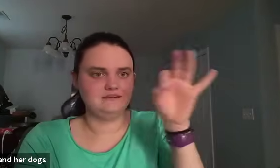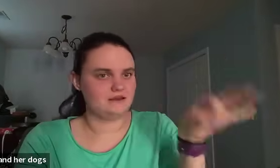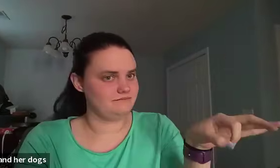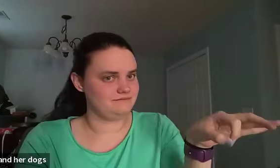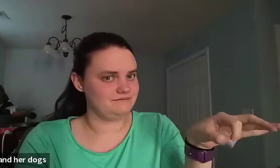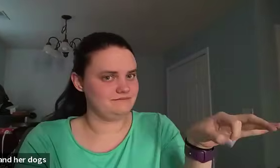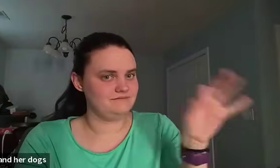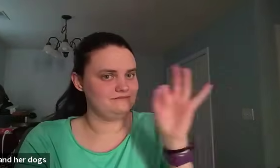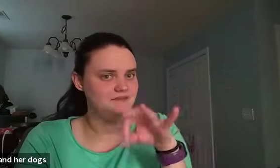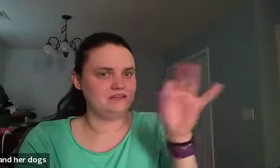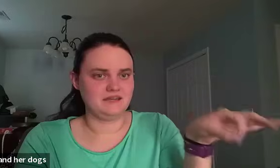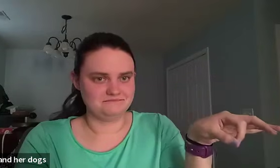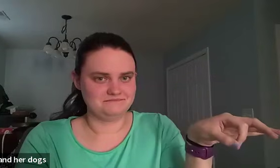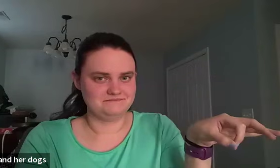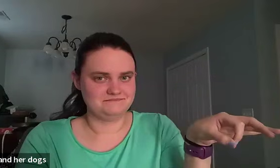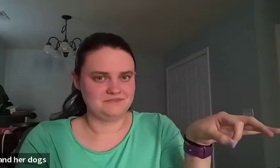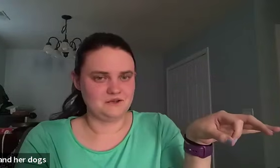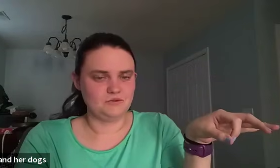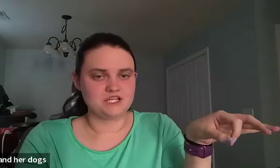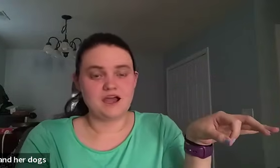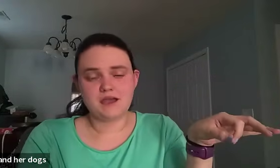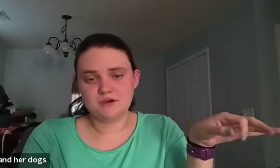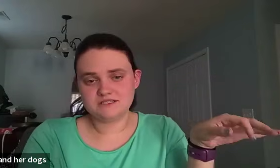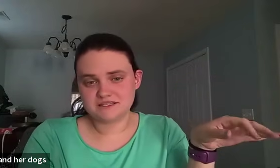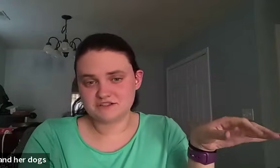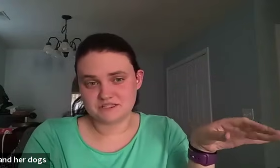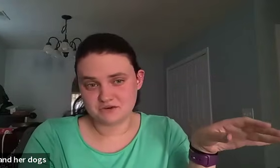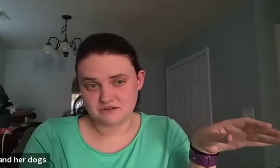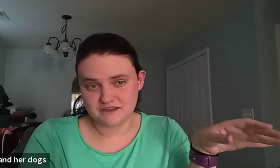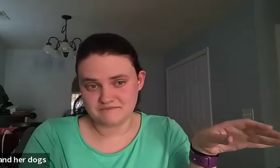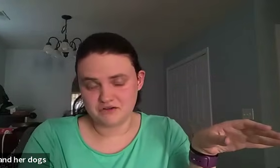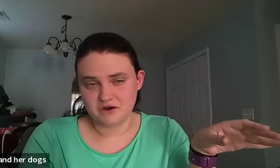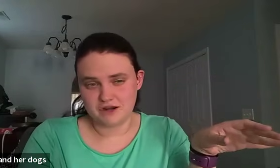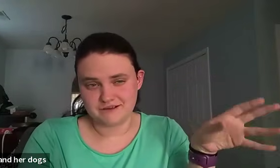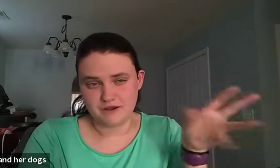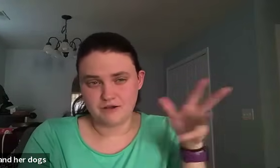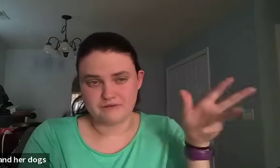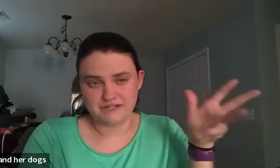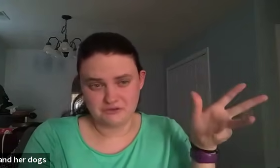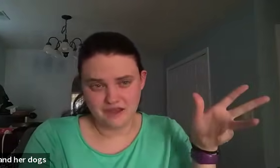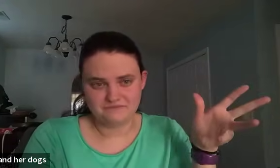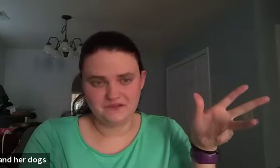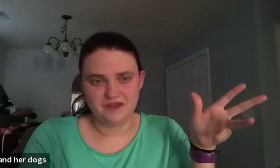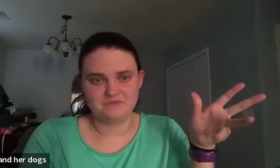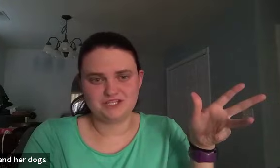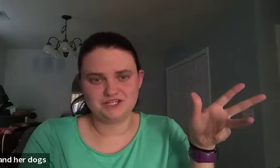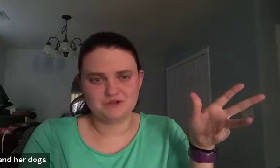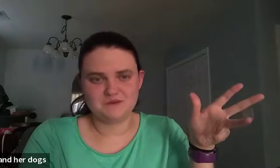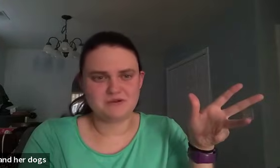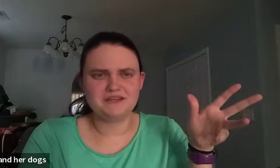99, 99, which I personally think is always a cool thing that you can already do that. Because, most people are like,